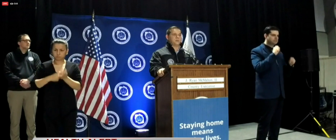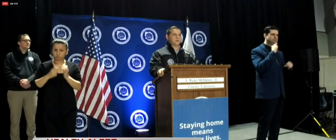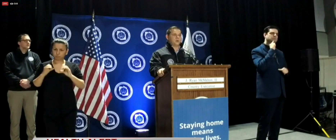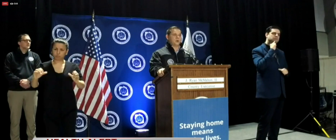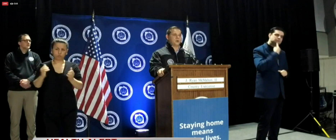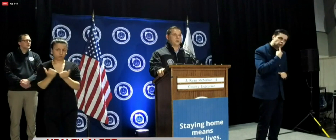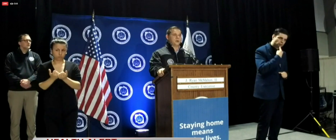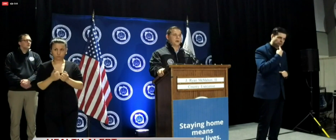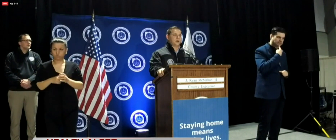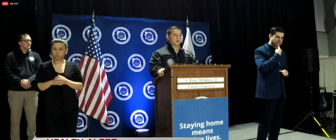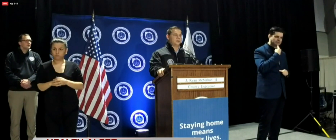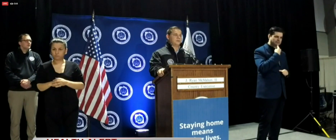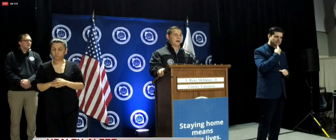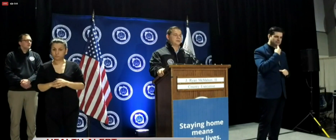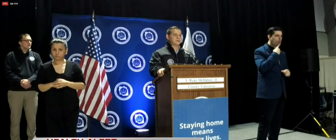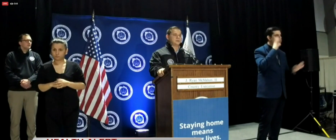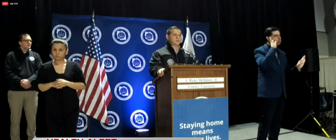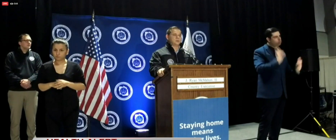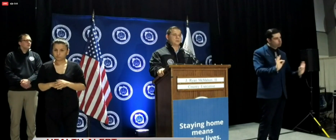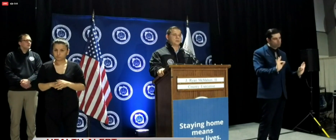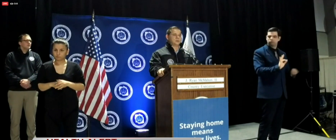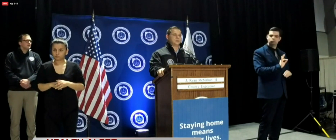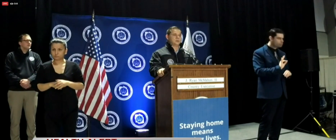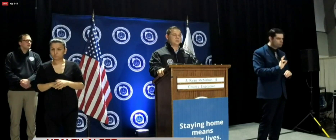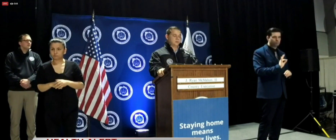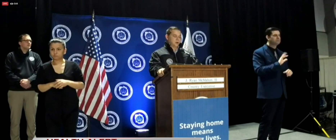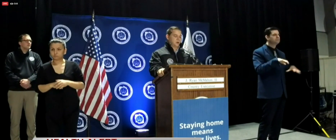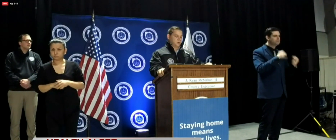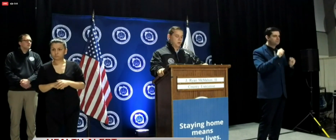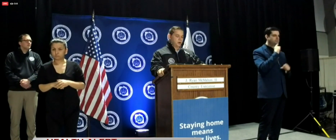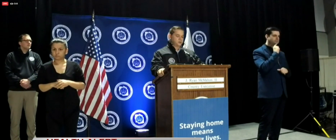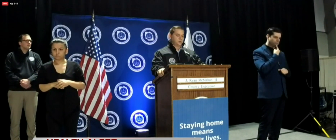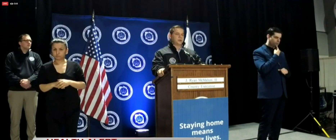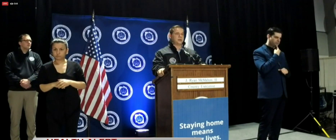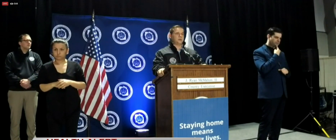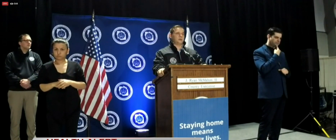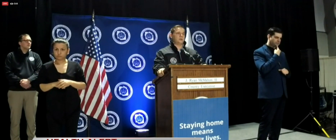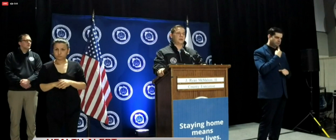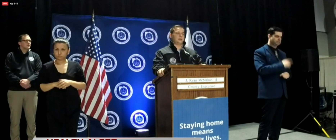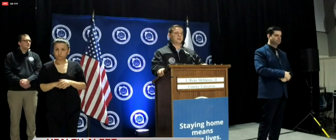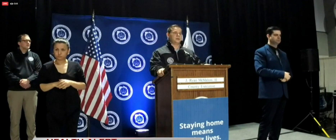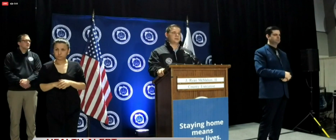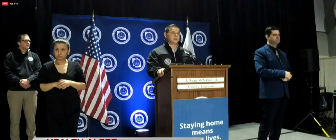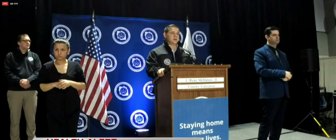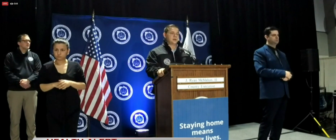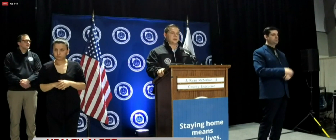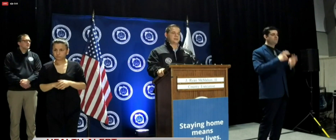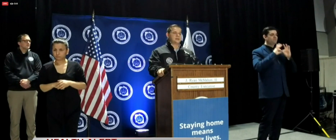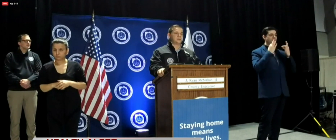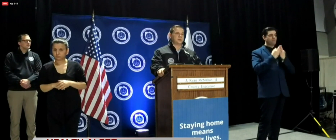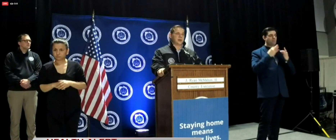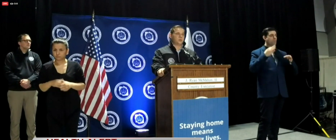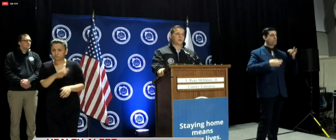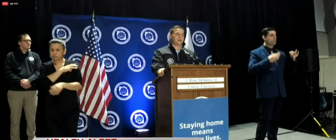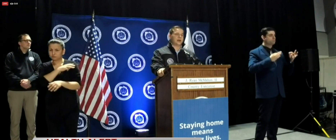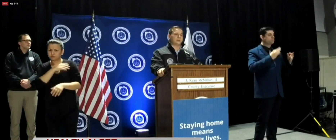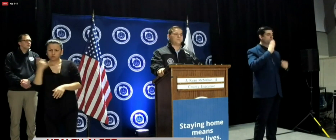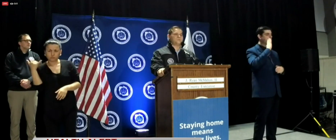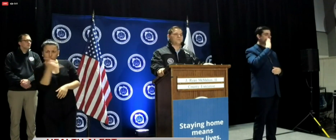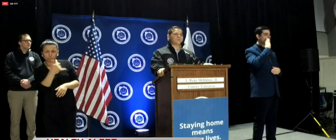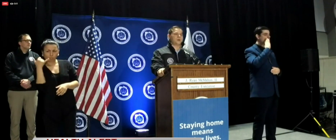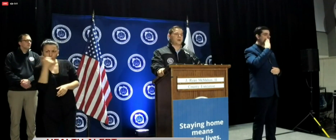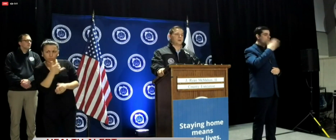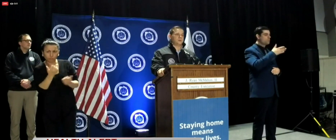keeping family court advised to the call logs we're getting related to this, and that's something that we